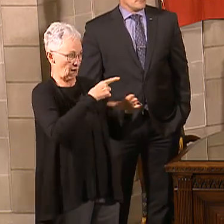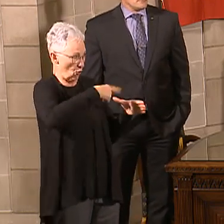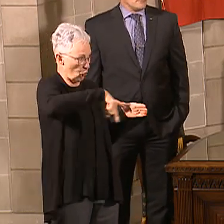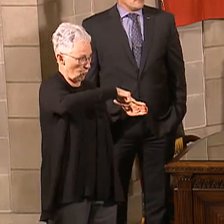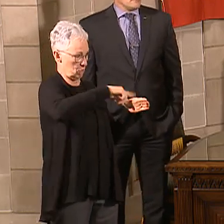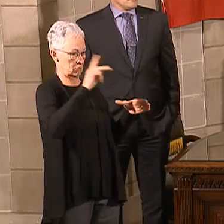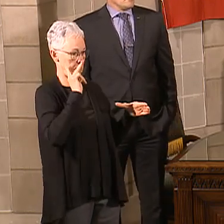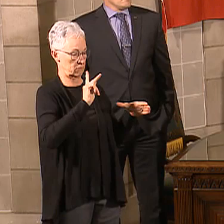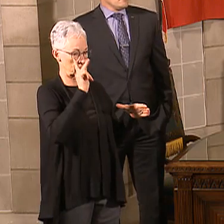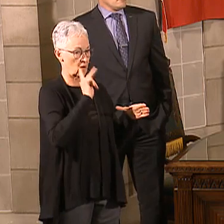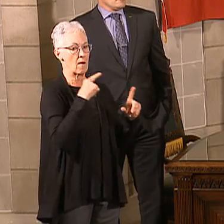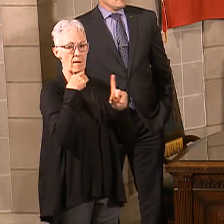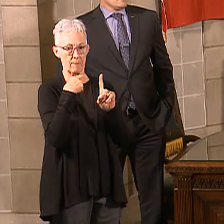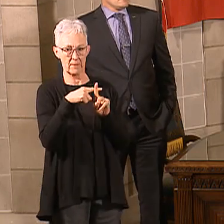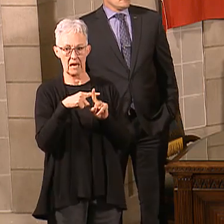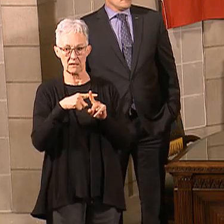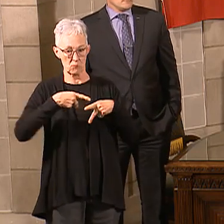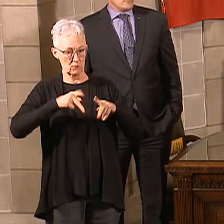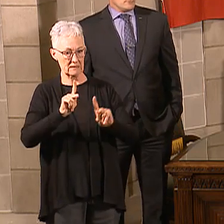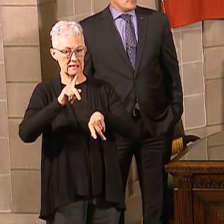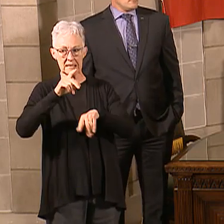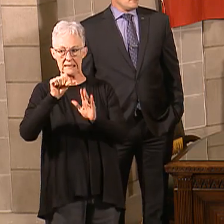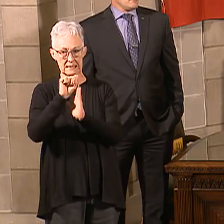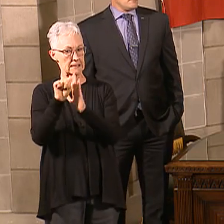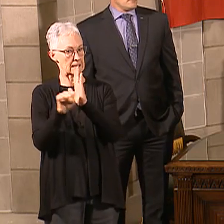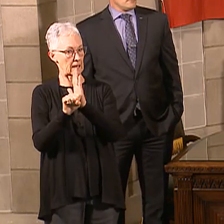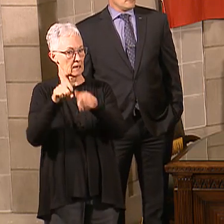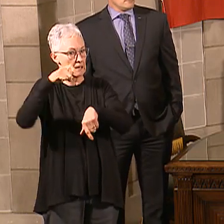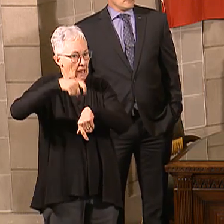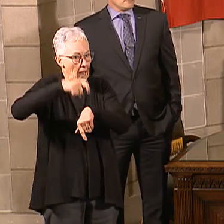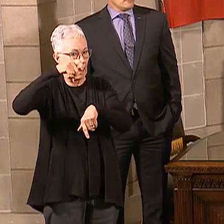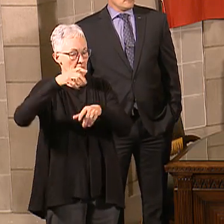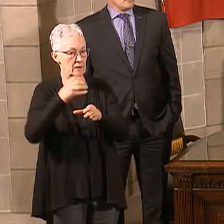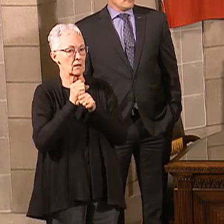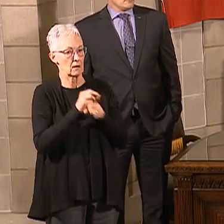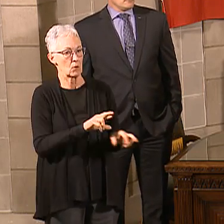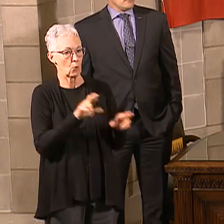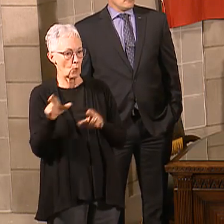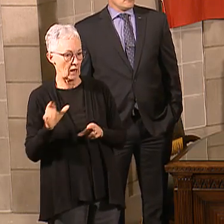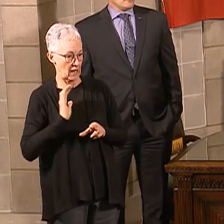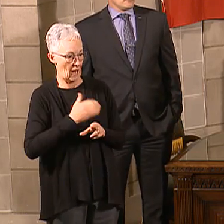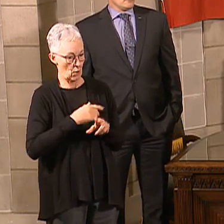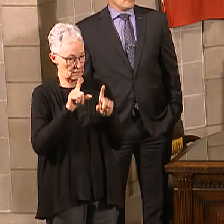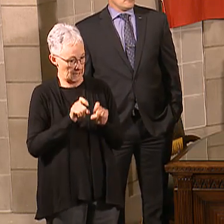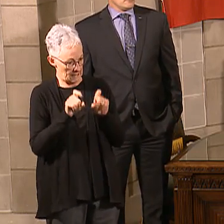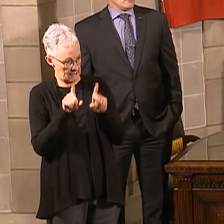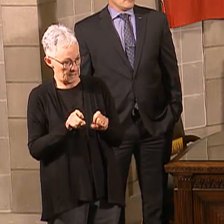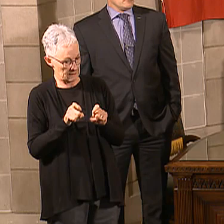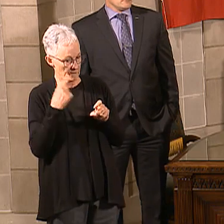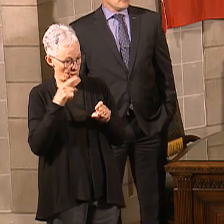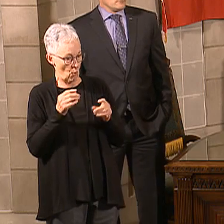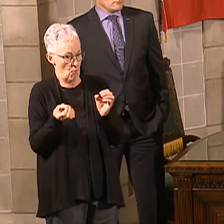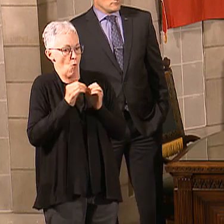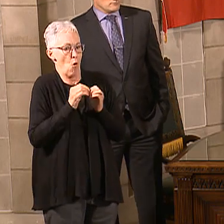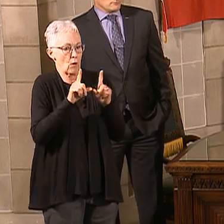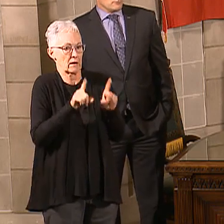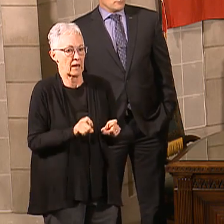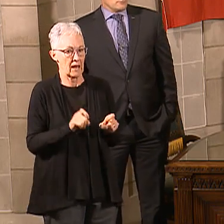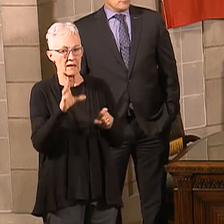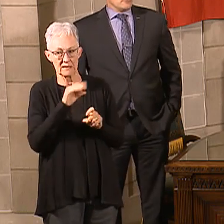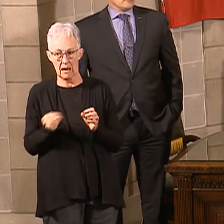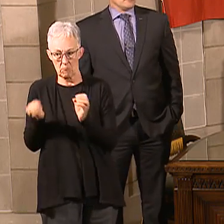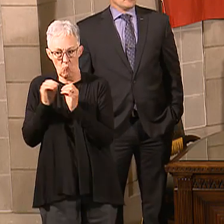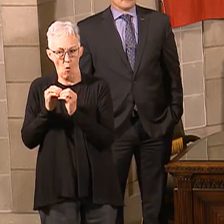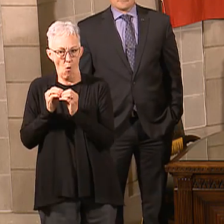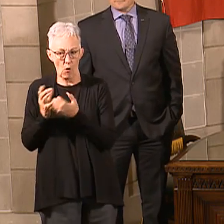up our testing, to be able to get more personal protective equipment, and also be able to expand our hospital facilities. So